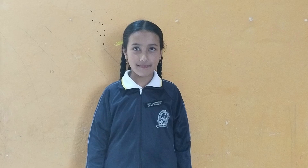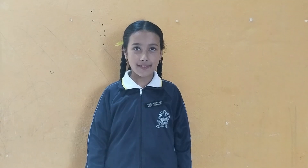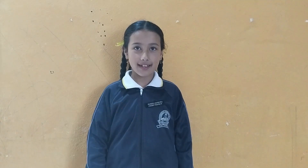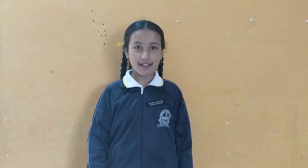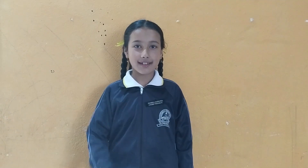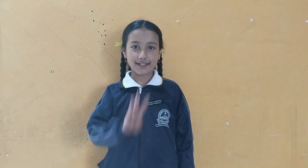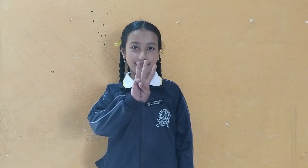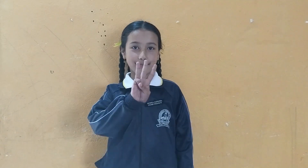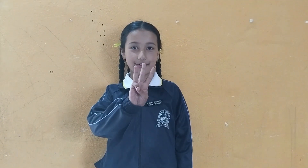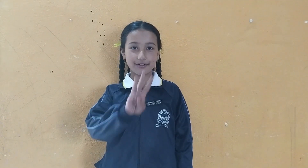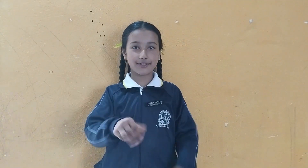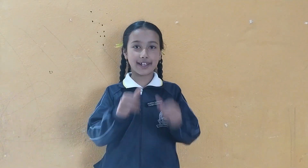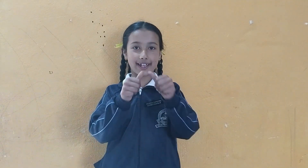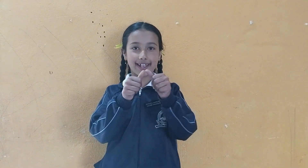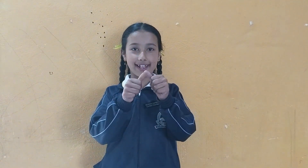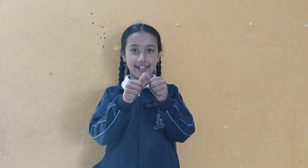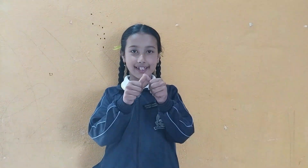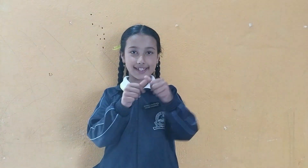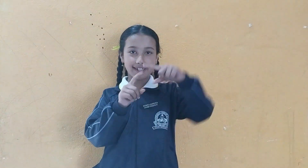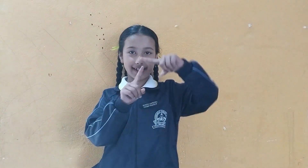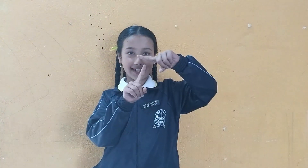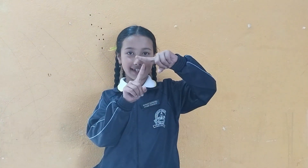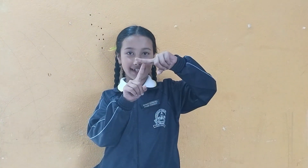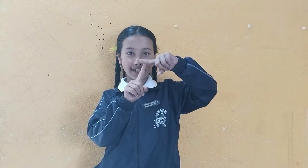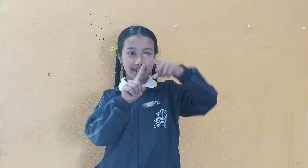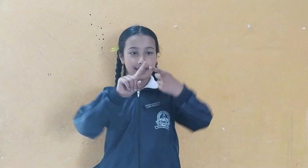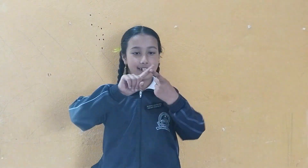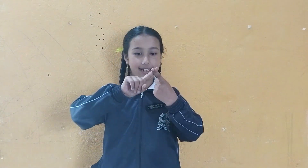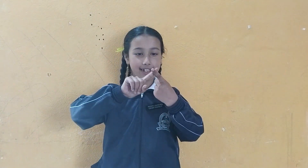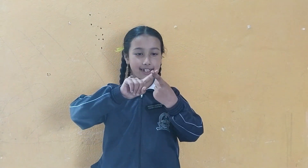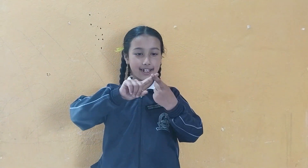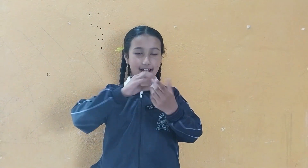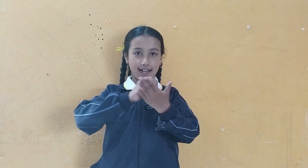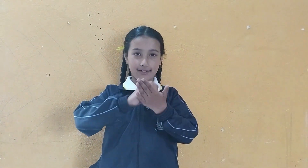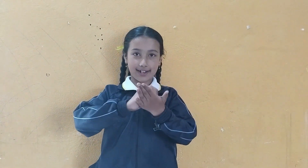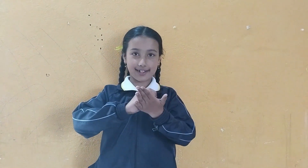w-a-t-e-r